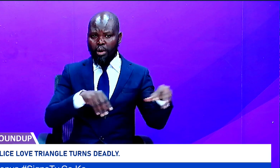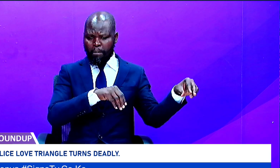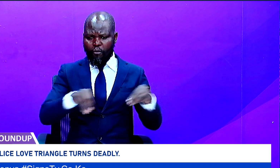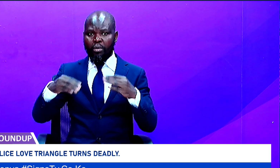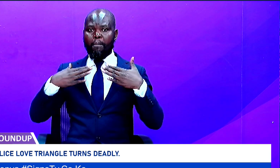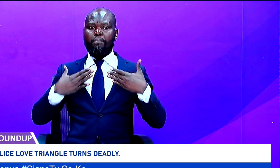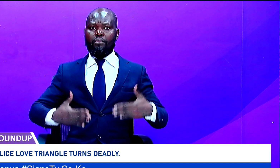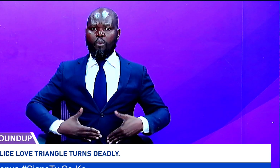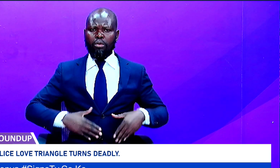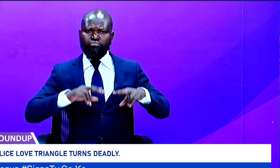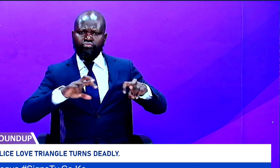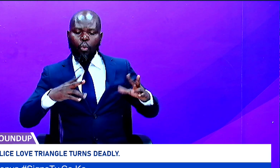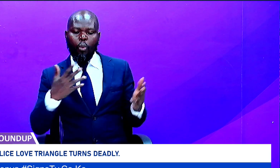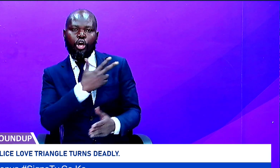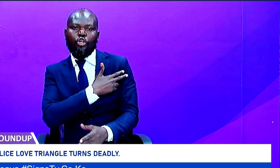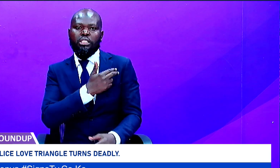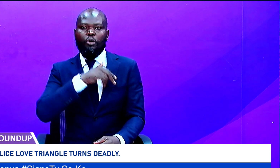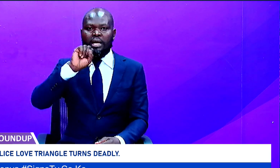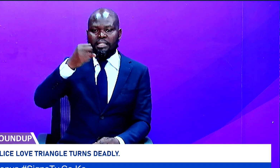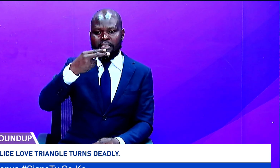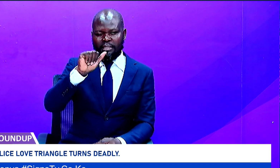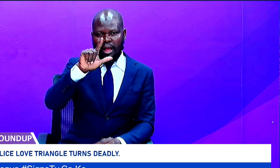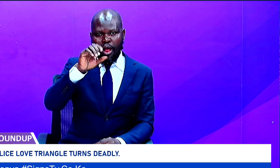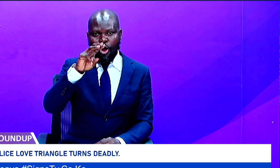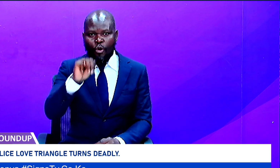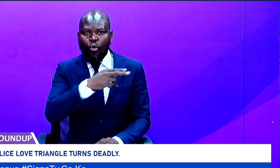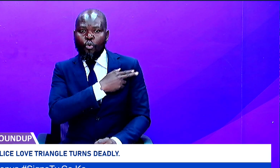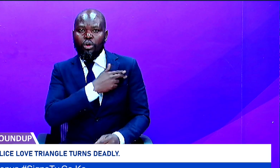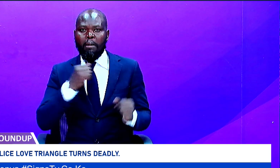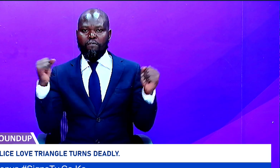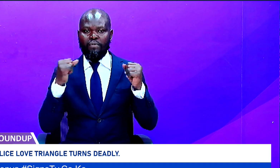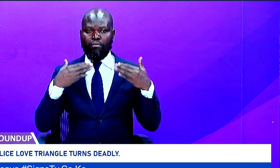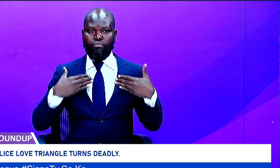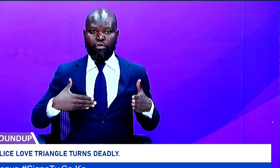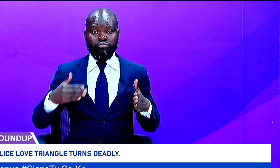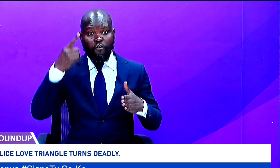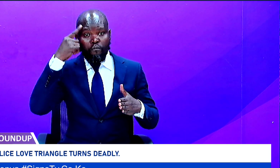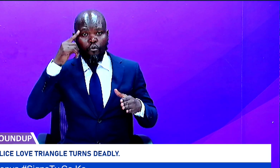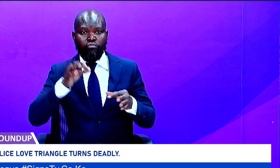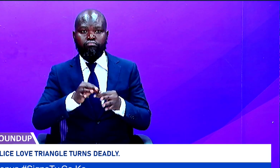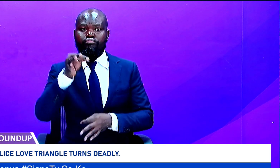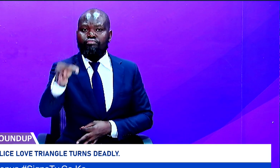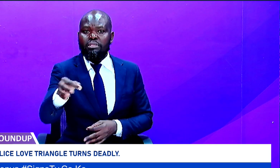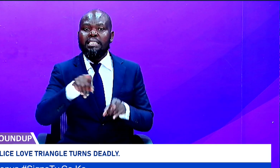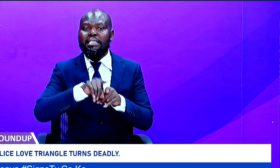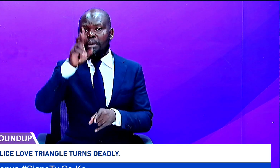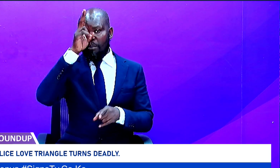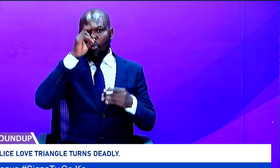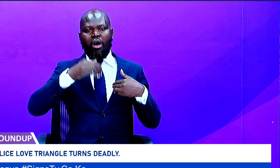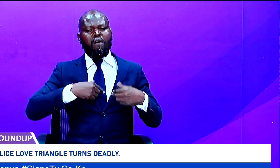unit proceeded to the scene before moving the body to Shalom Hospital mortuary for a post-mortem. The police have already started